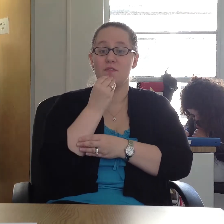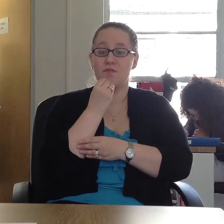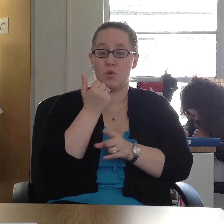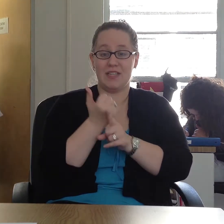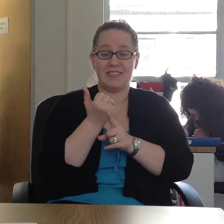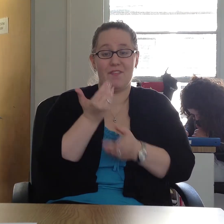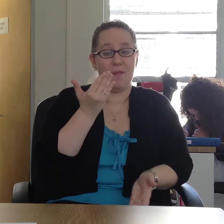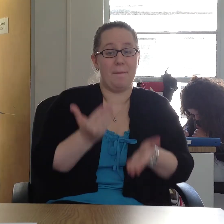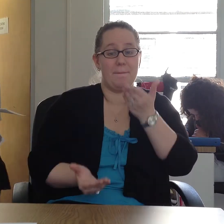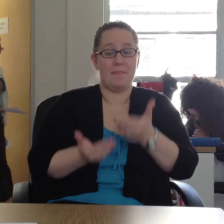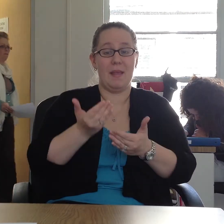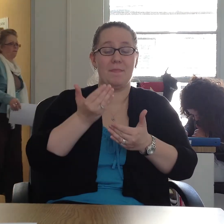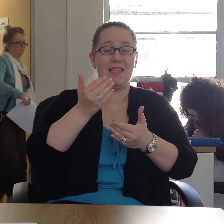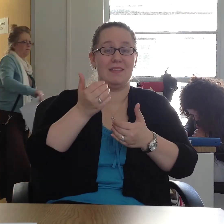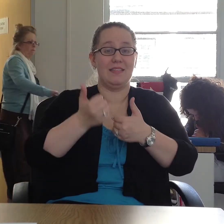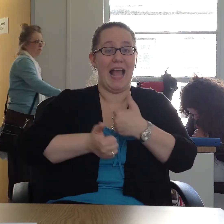within the temperature danger zone.